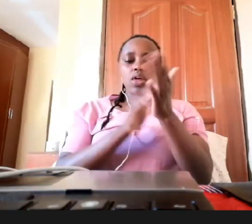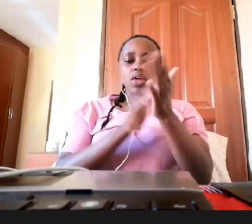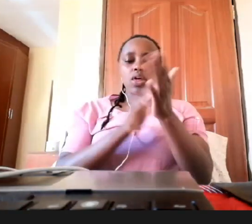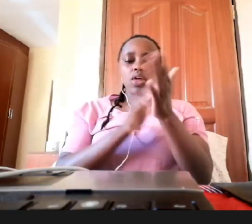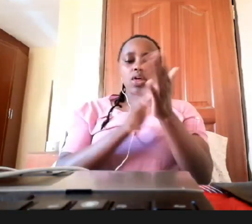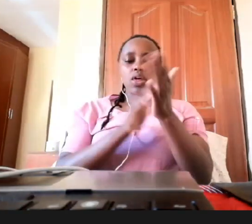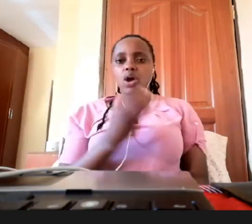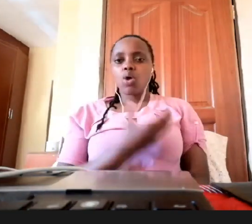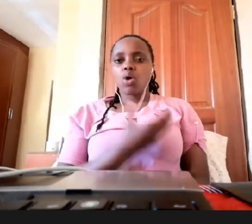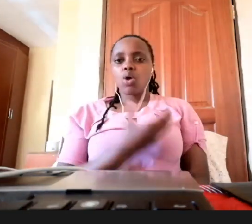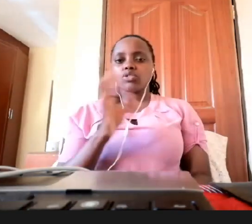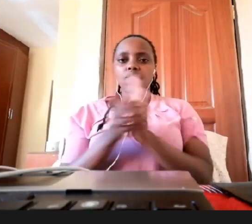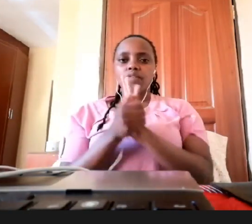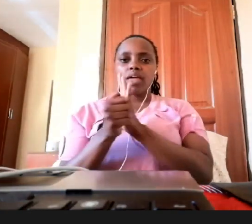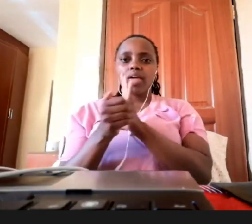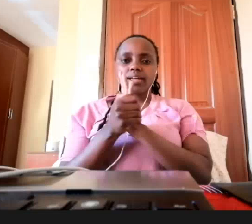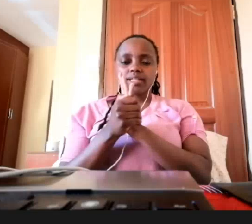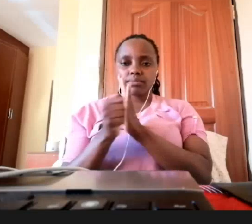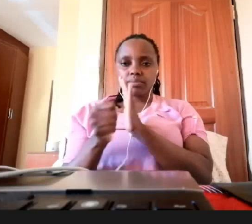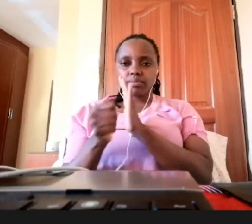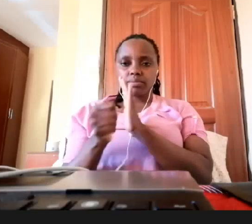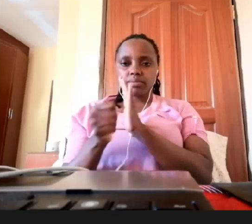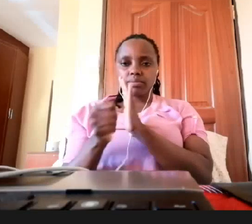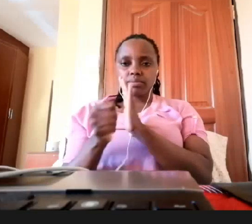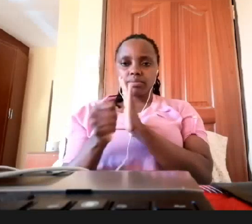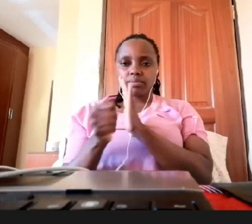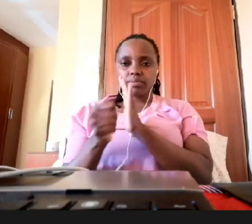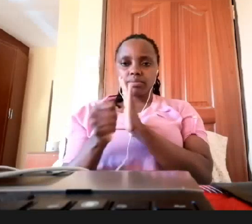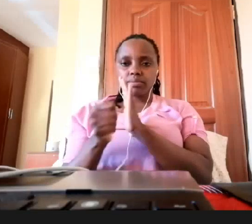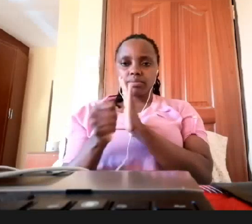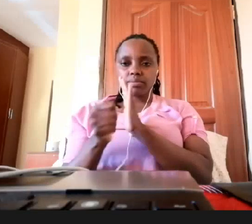of experts. To conclude,